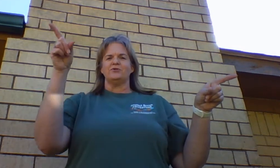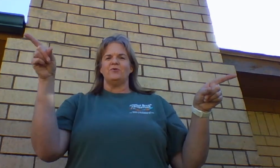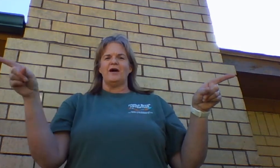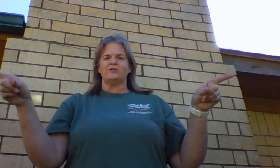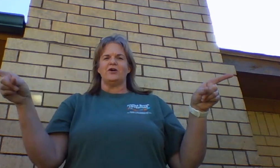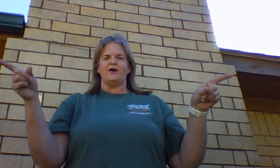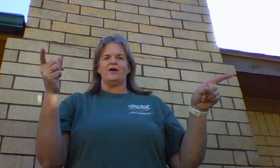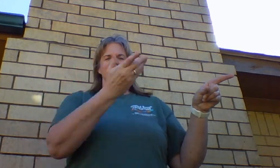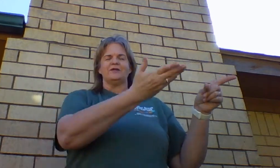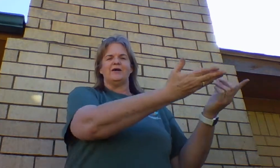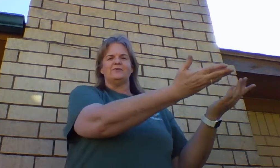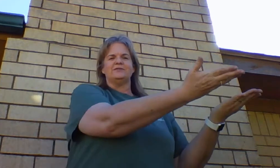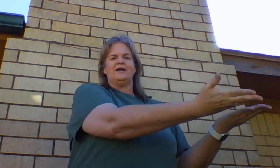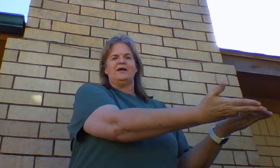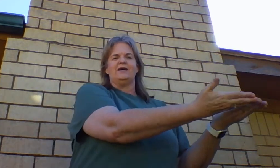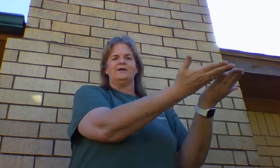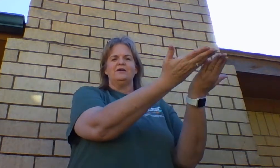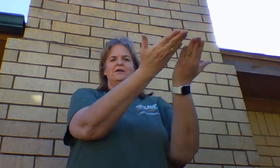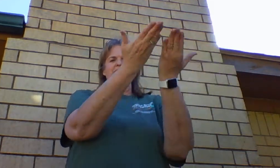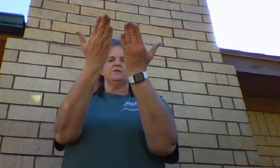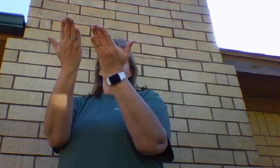that child, I will say,